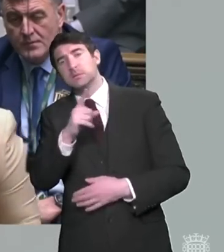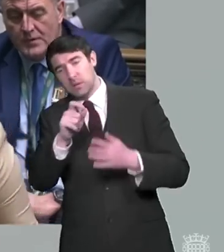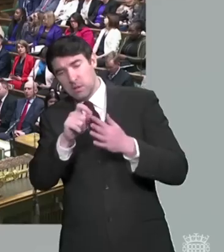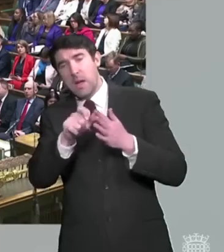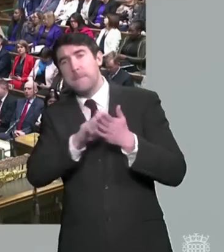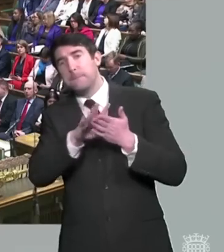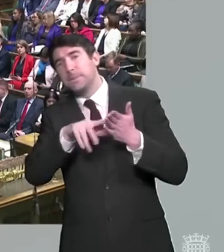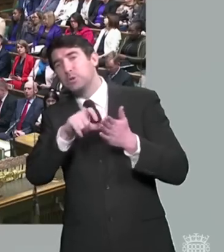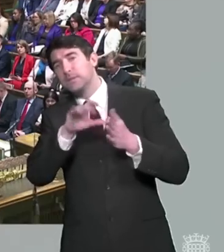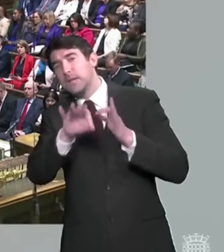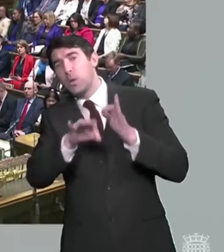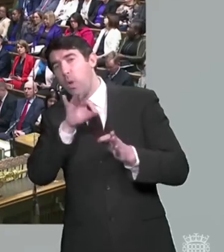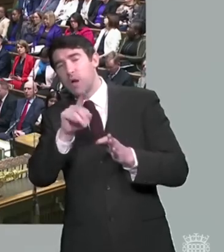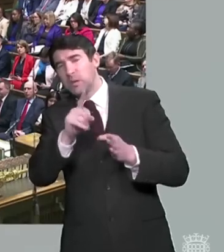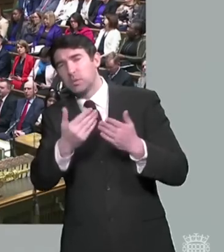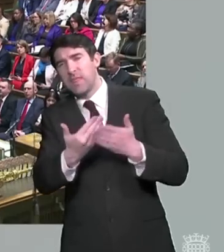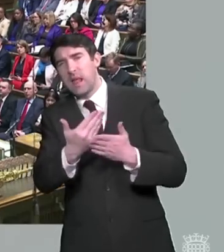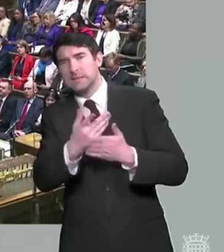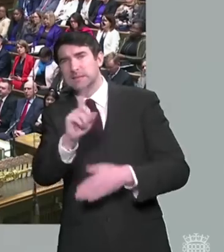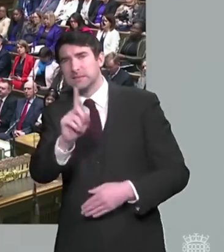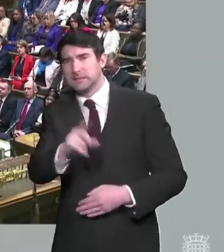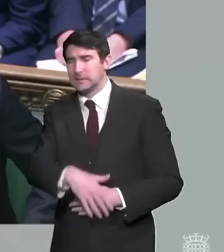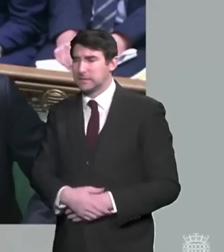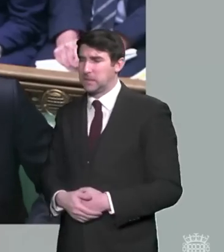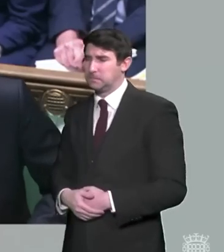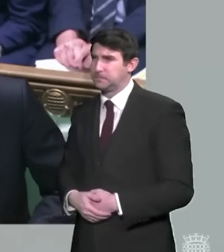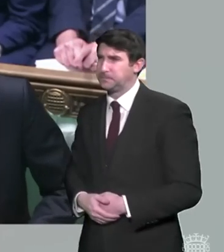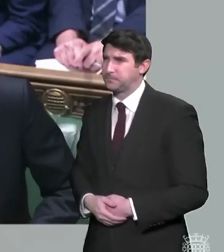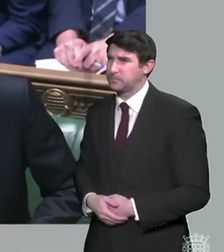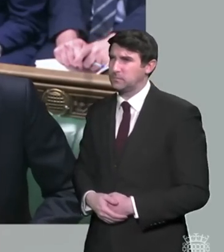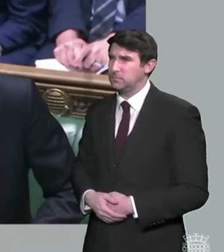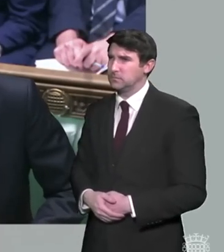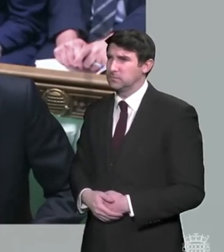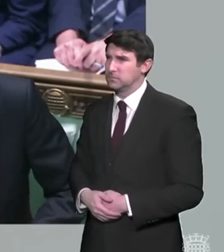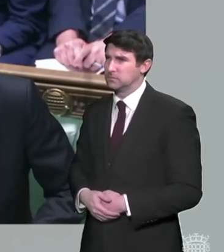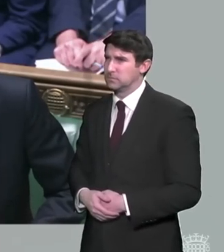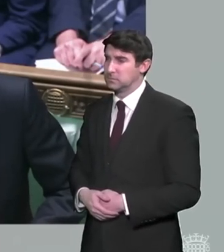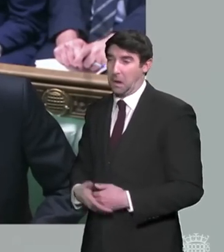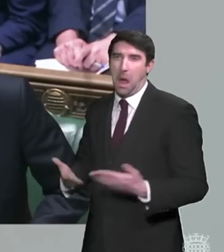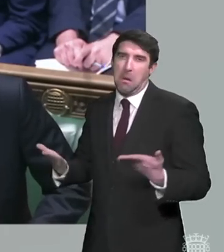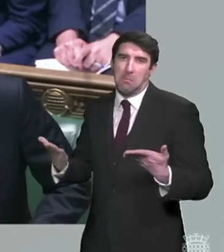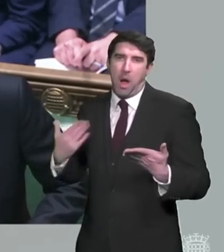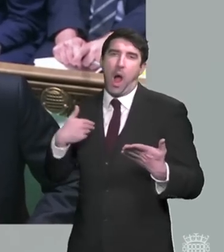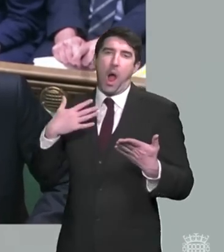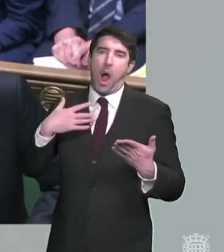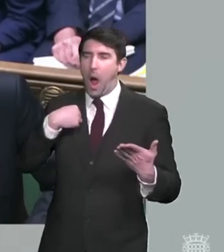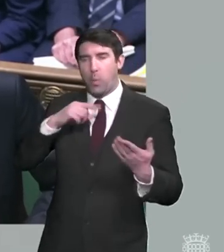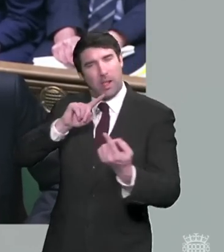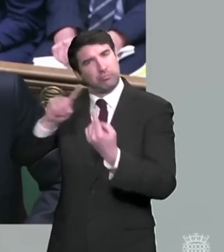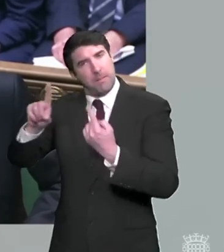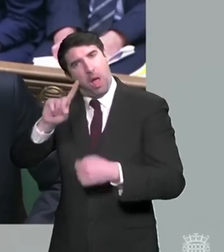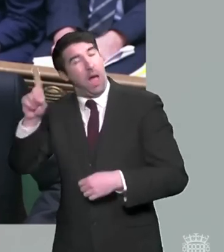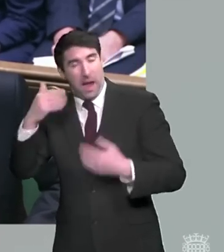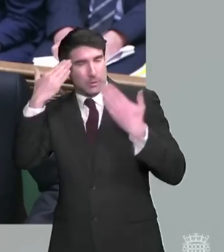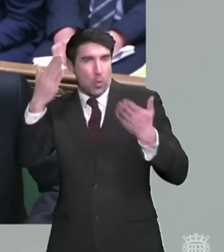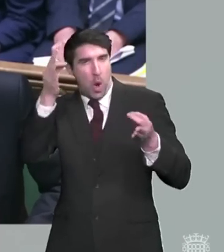inquiry? Prime Minister. Well, Mr. Speaker, I have to get back to the Honourable Lady on the Pitchford inquiry and indeed to give her an exact figure. But in general, I think certainly